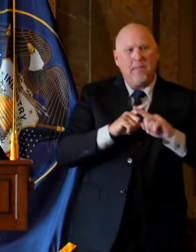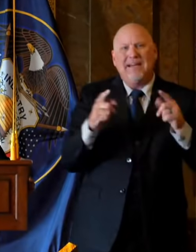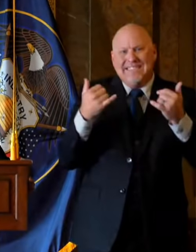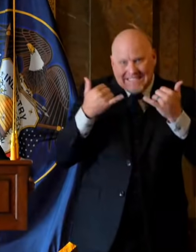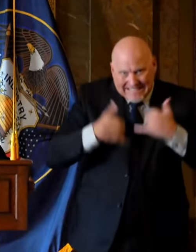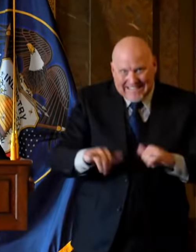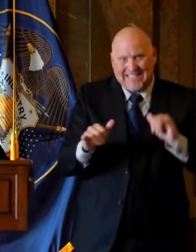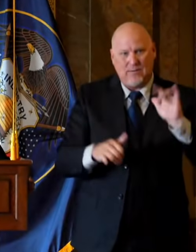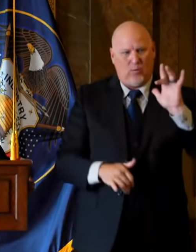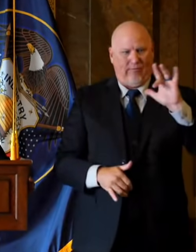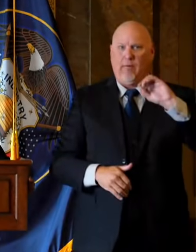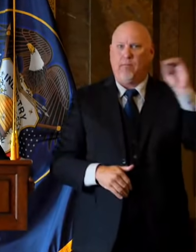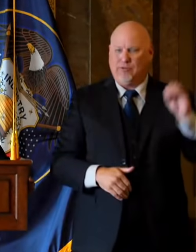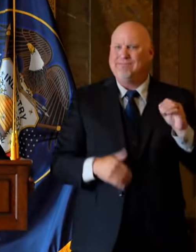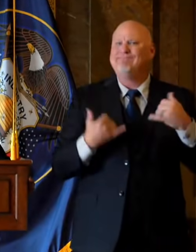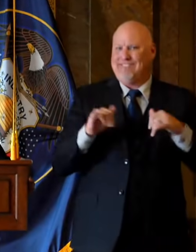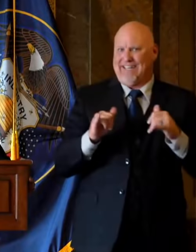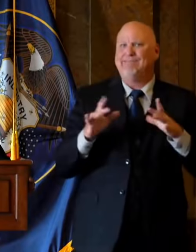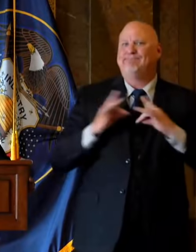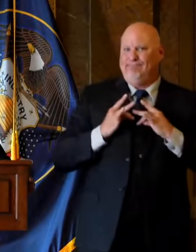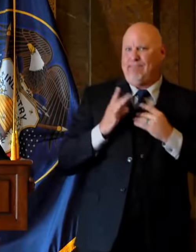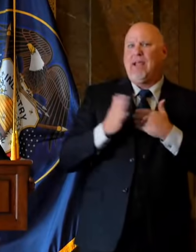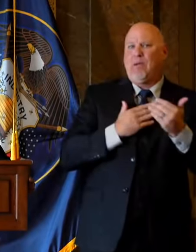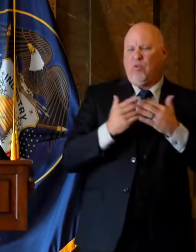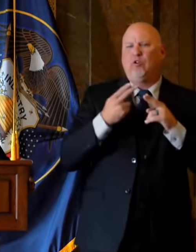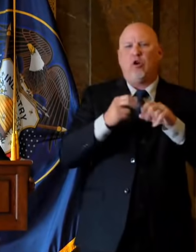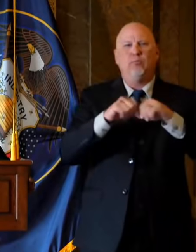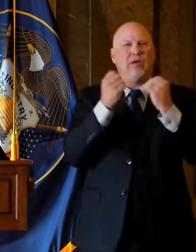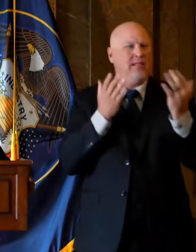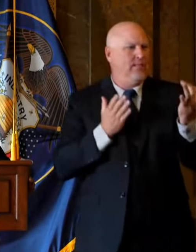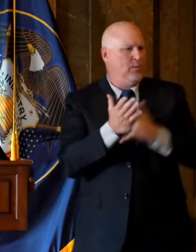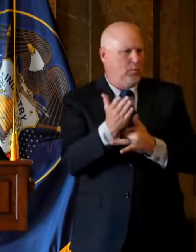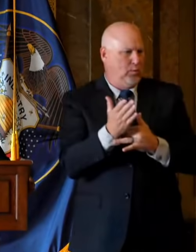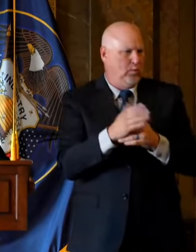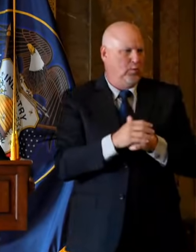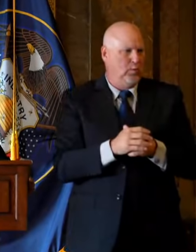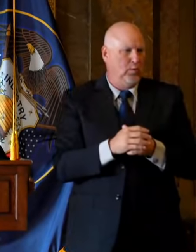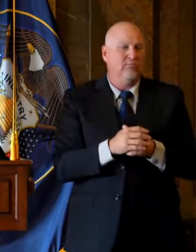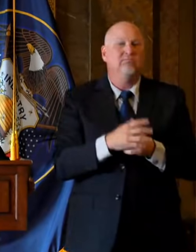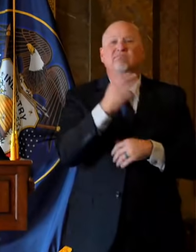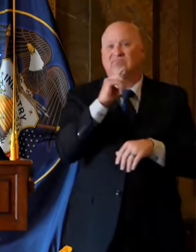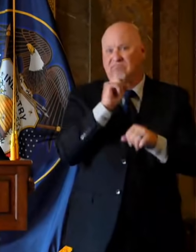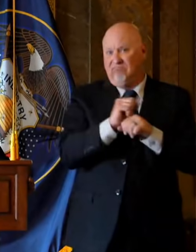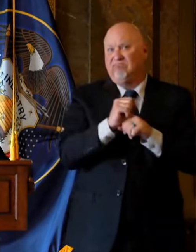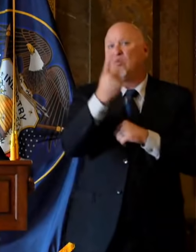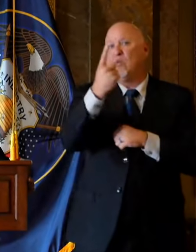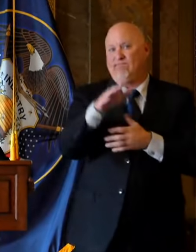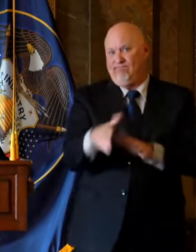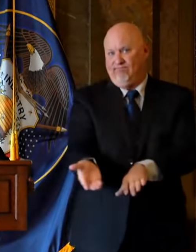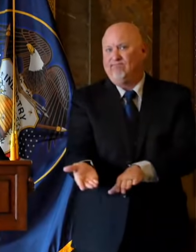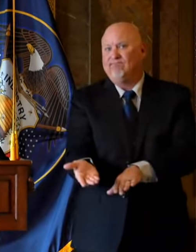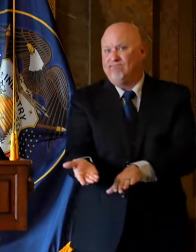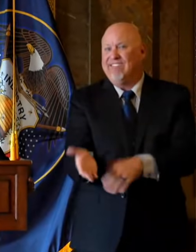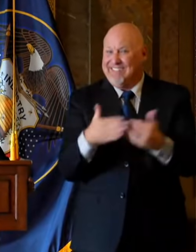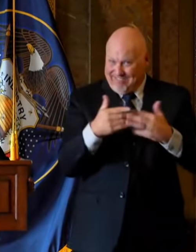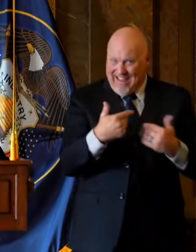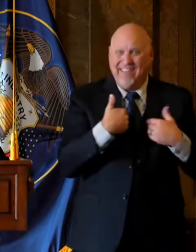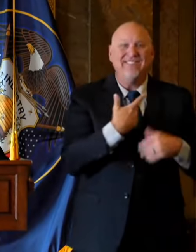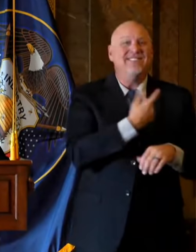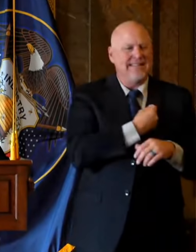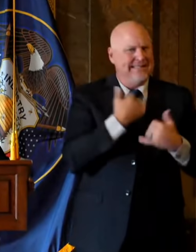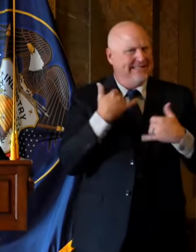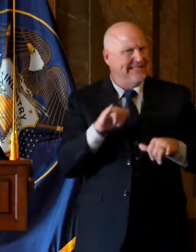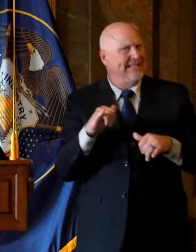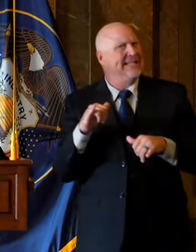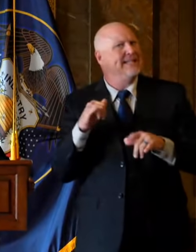to evolve and challenge life for the workers in those nursing homes and the residents who are seriously harmed from